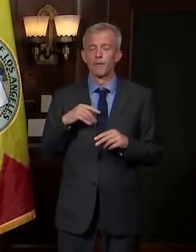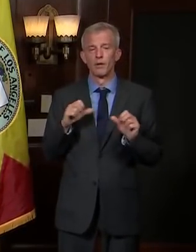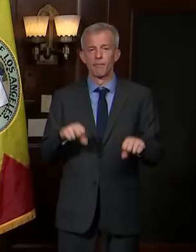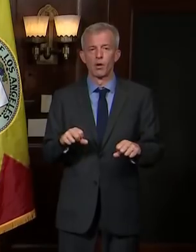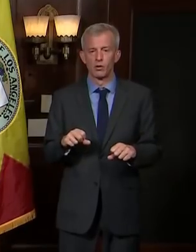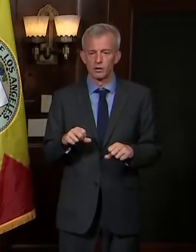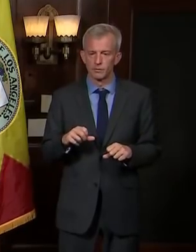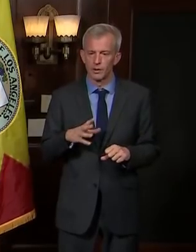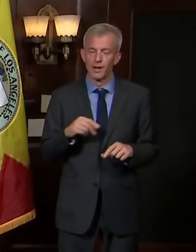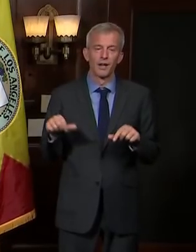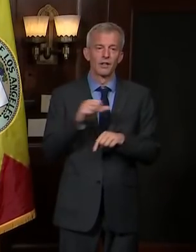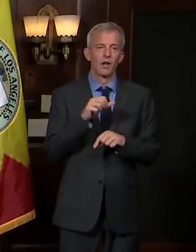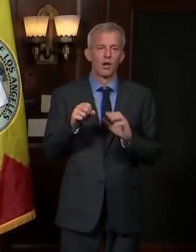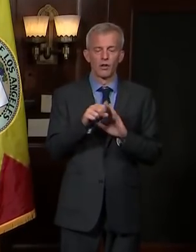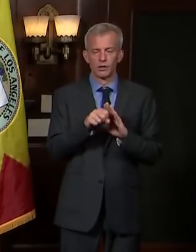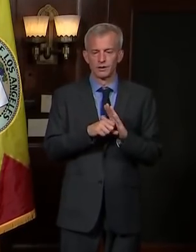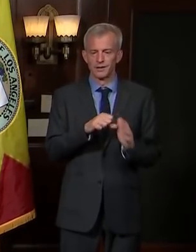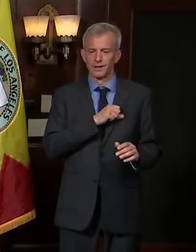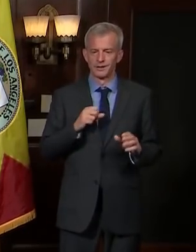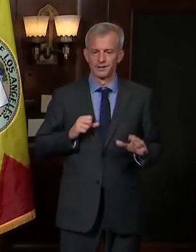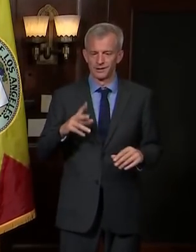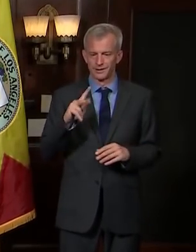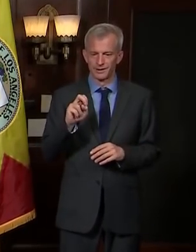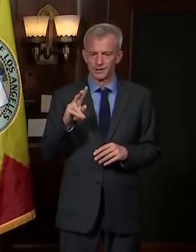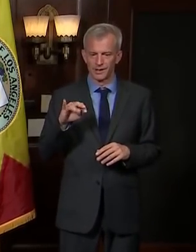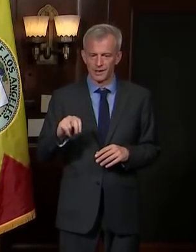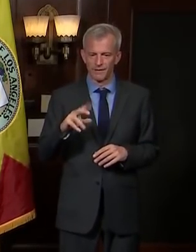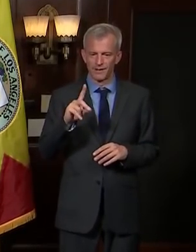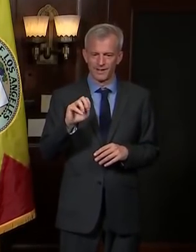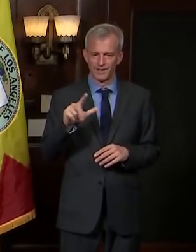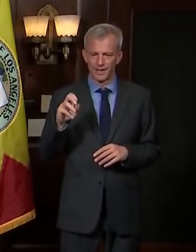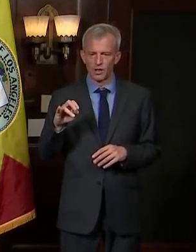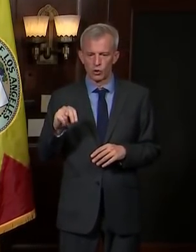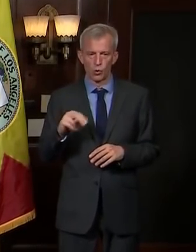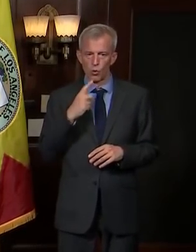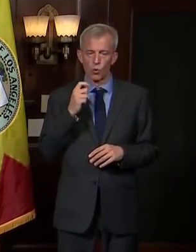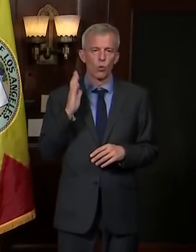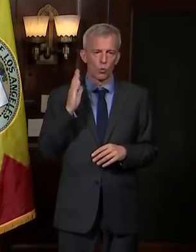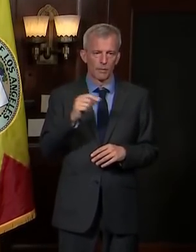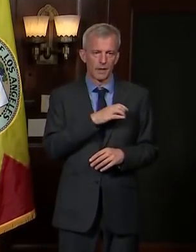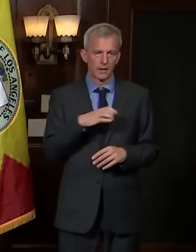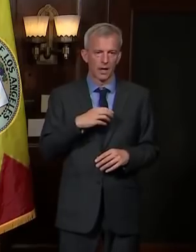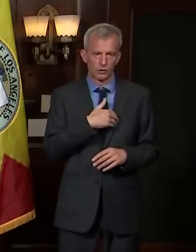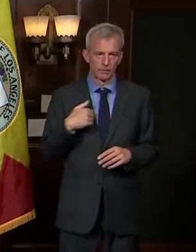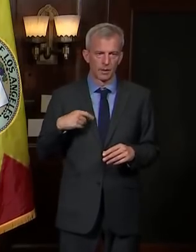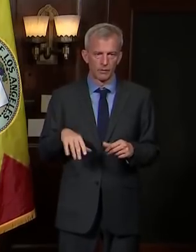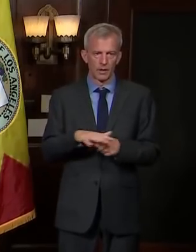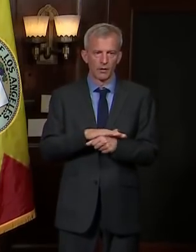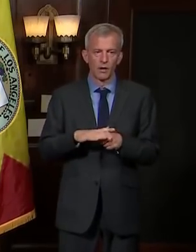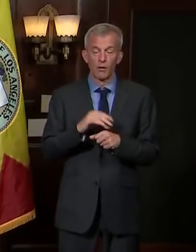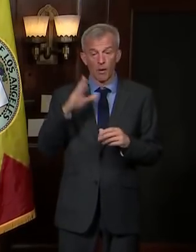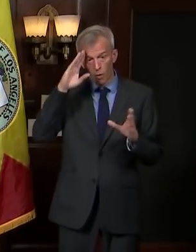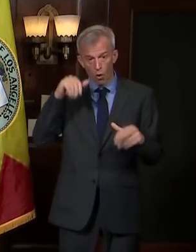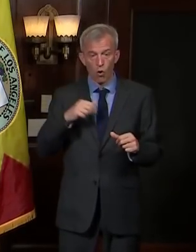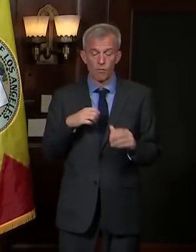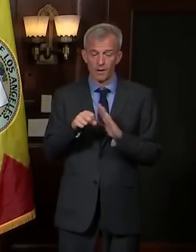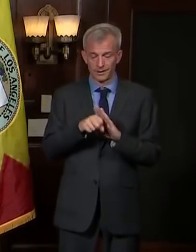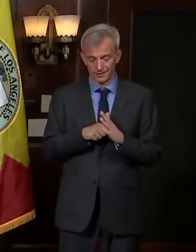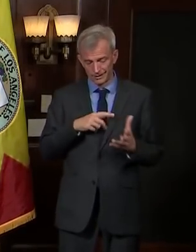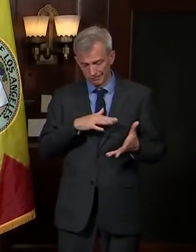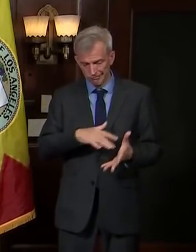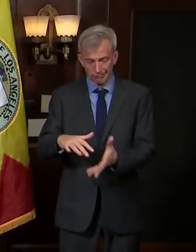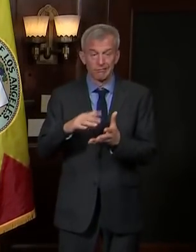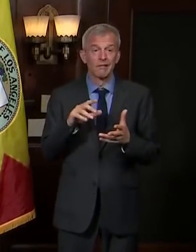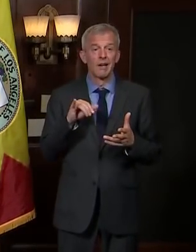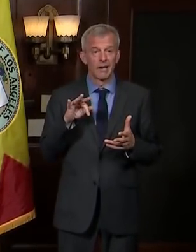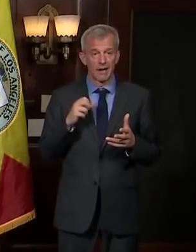State Senator Kevin De Leon, who's going to be the incoming council member in that area. I hope that the state will look on that and maybe give it to us, if they can legally,